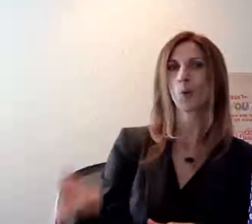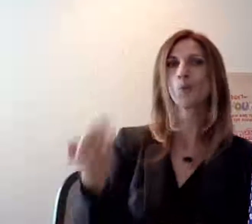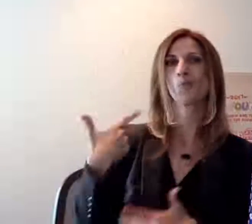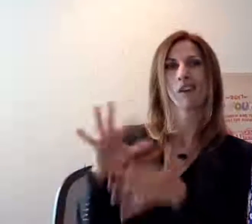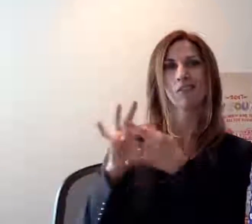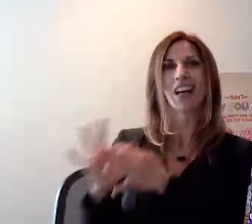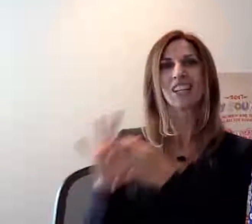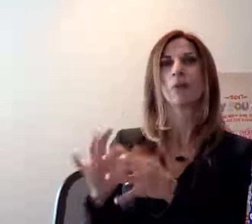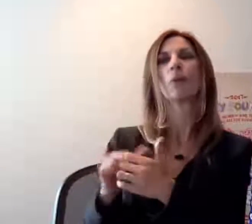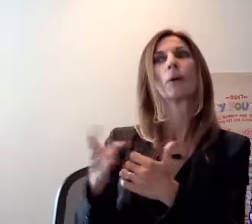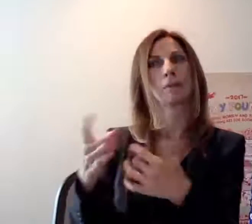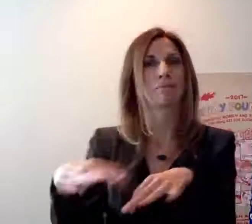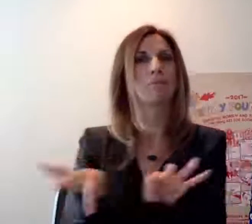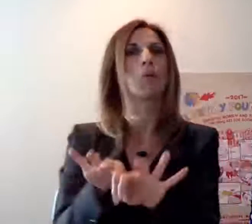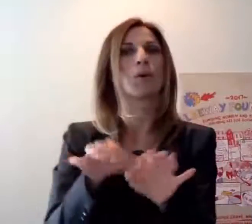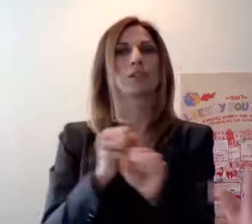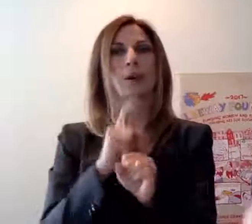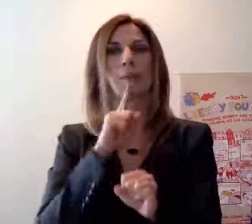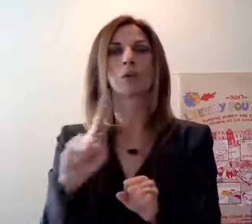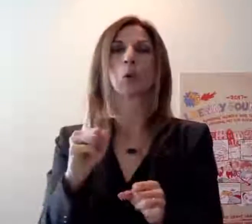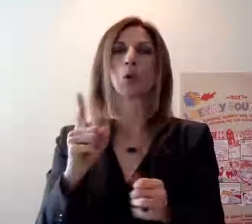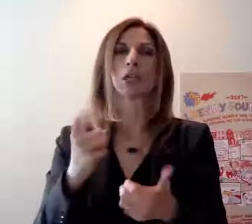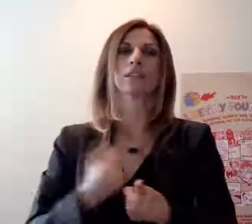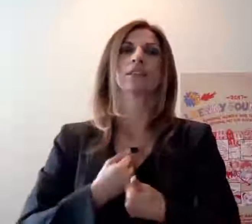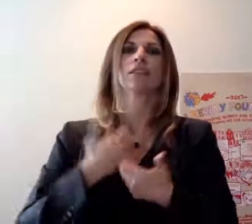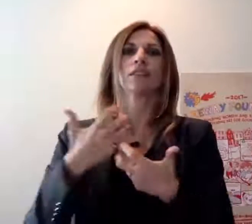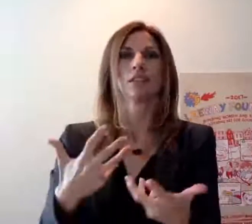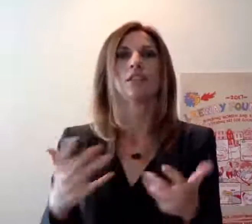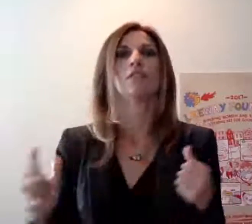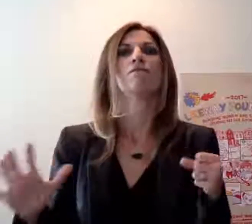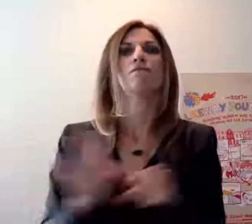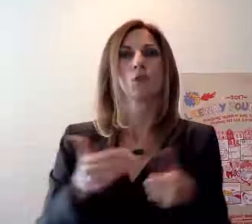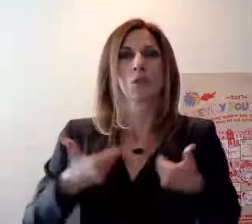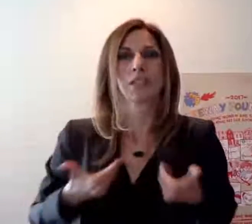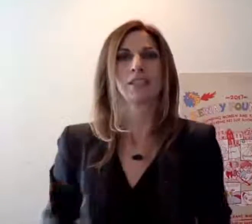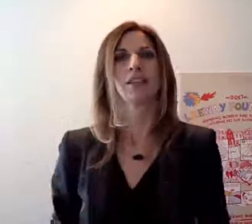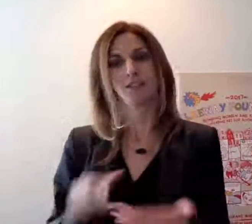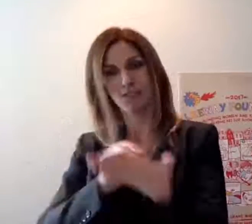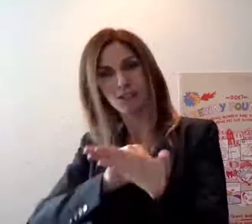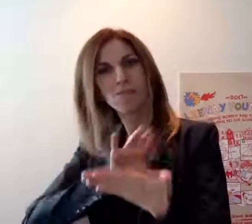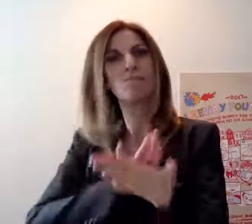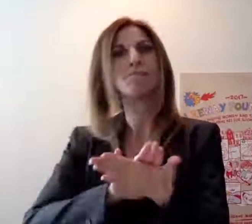so it's really important to make sure that your full self is coming through in that application.